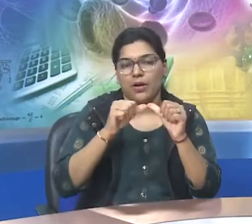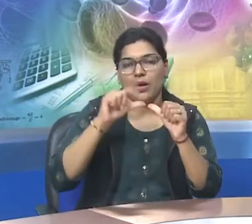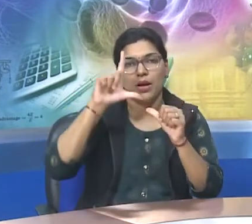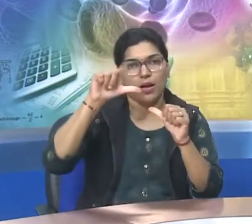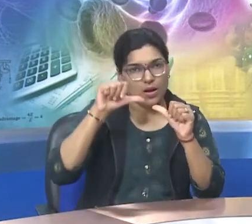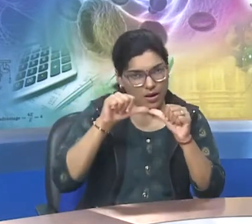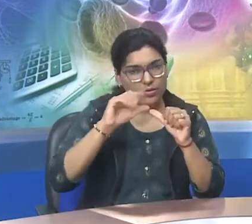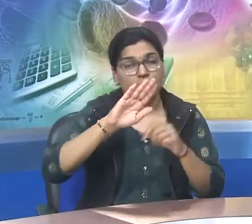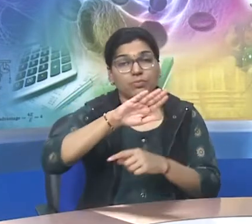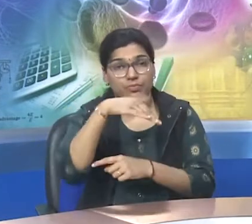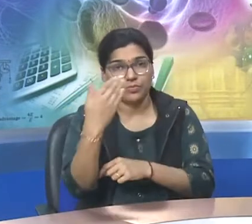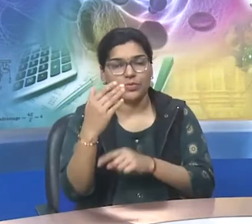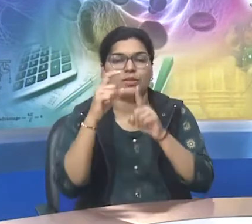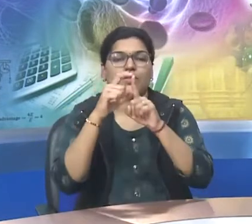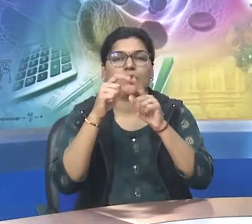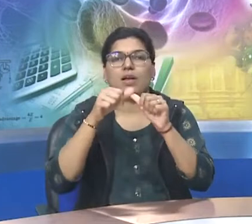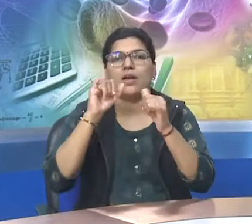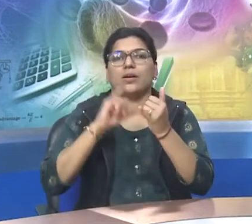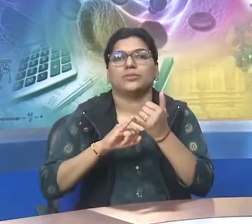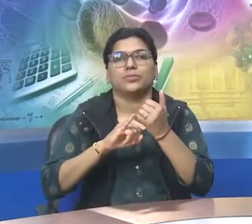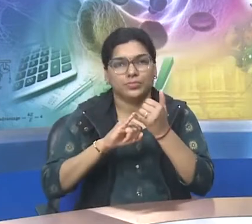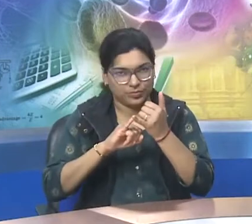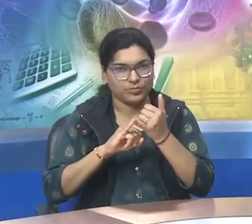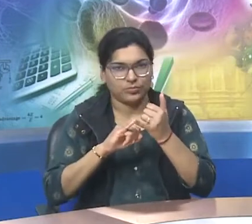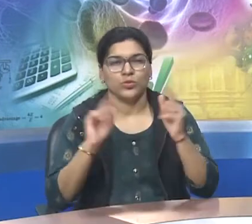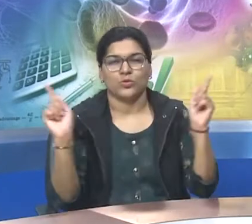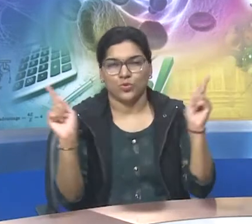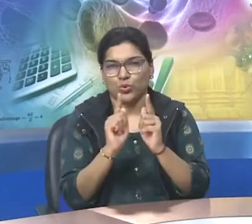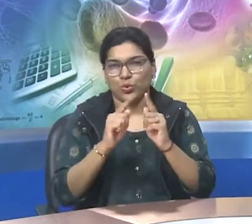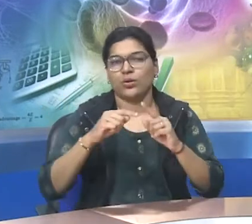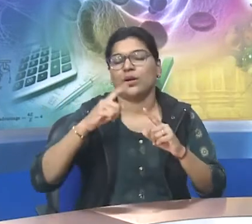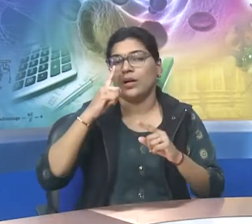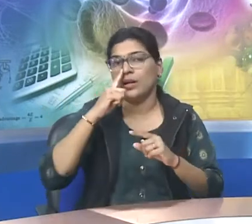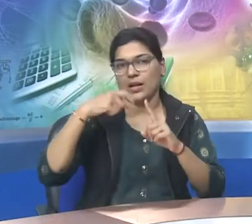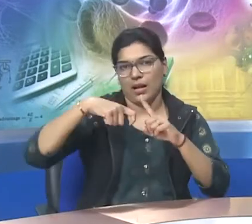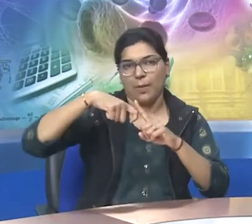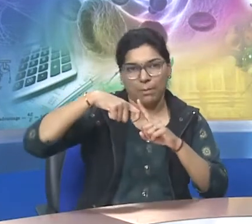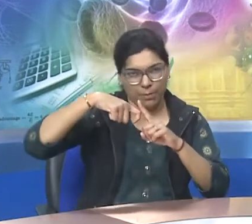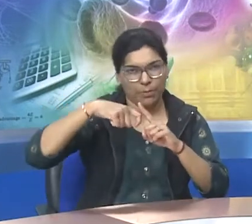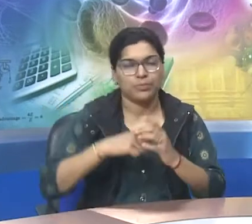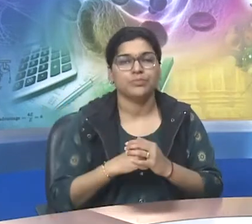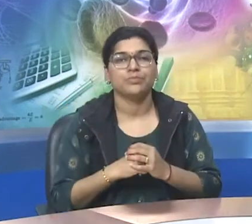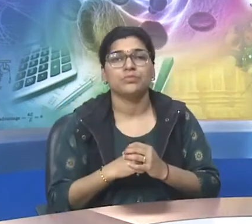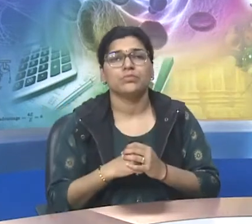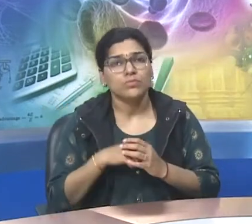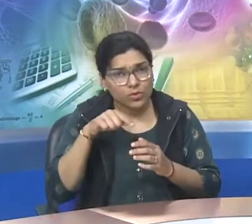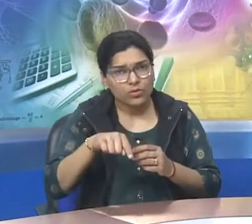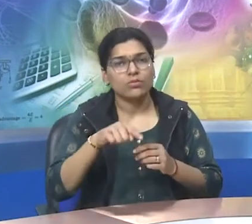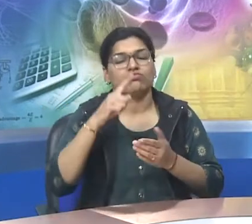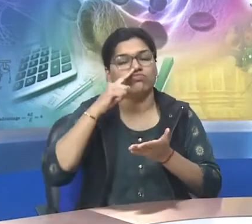My Grandmother's House, written by Kamala Das. She